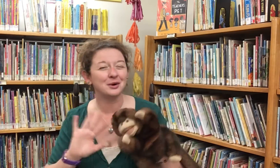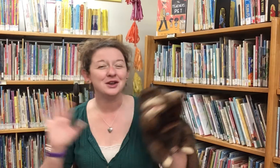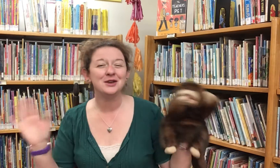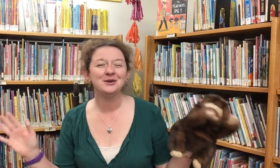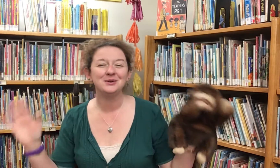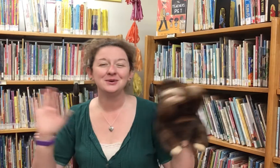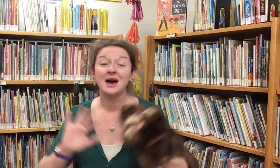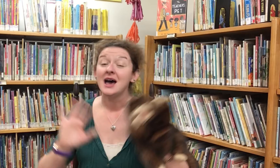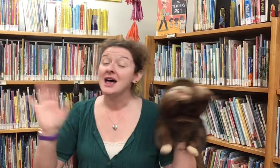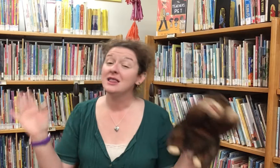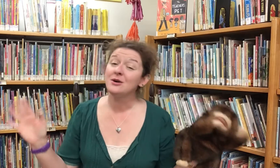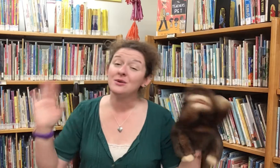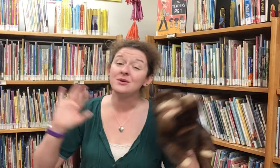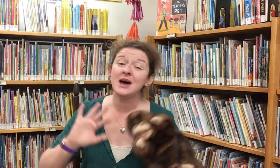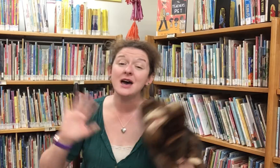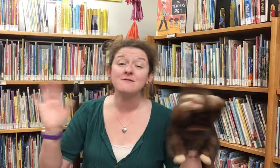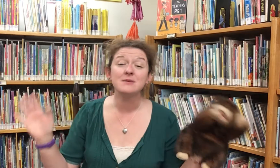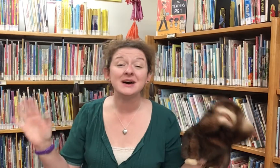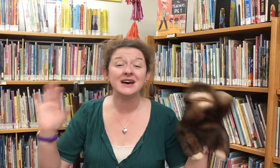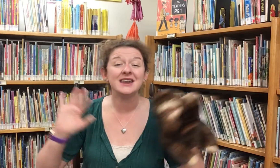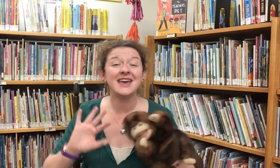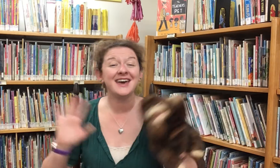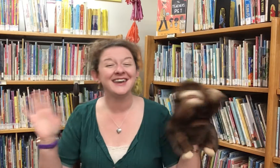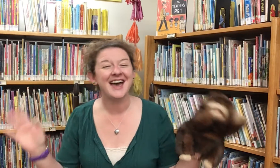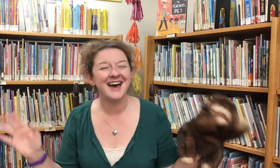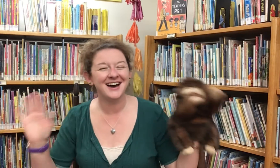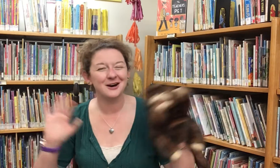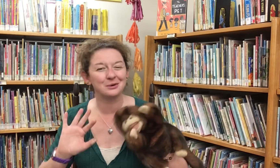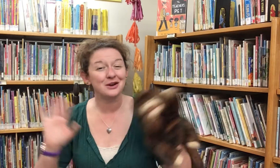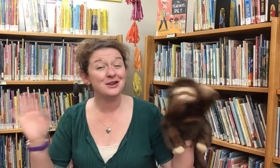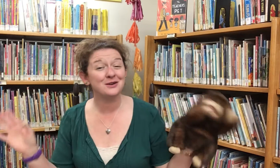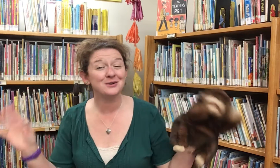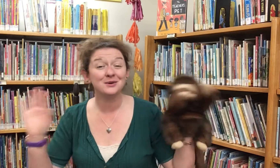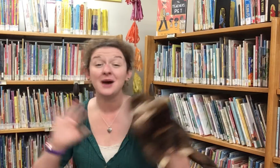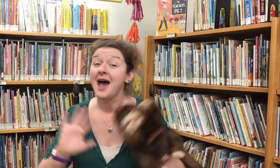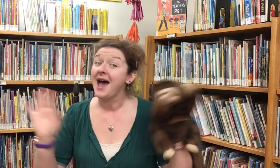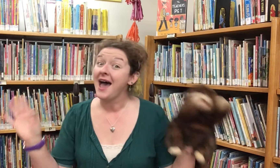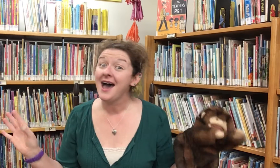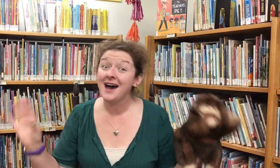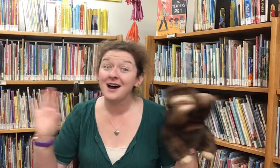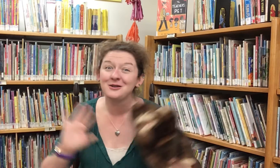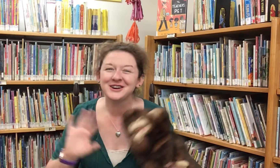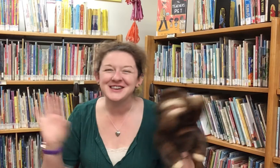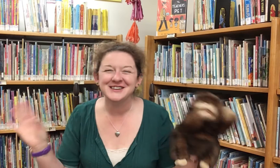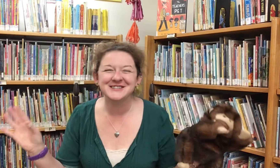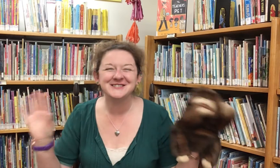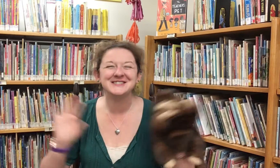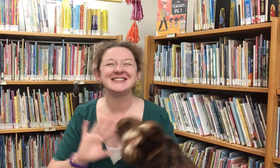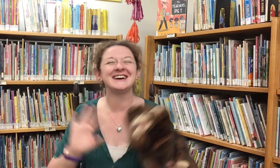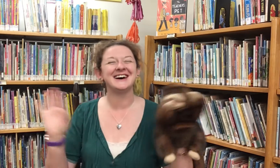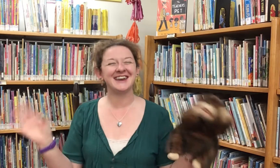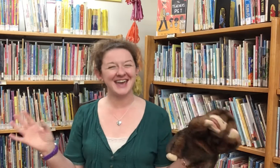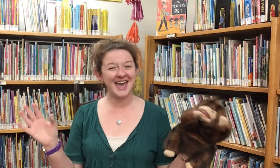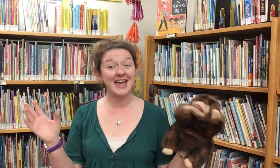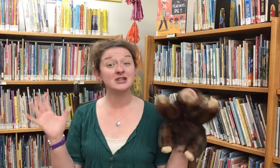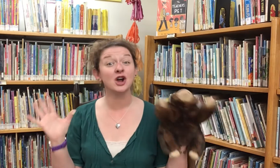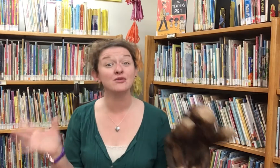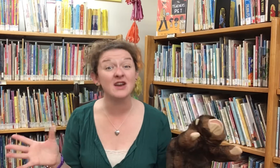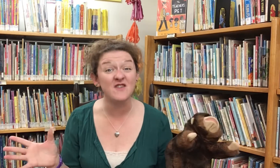you? Hello, everybody, and how are you? How are you today? Terrific!